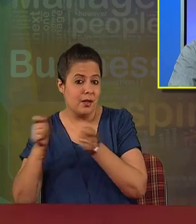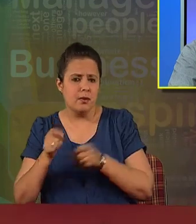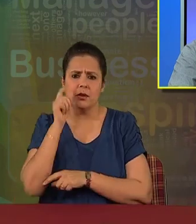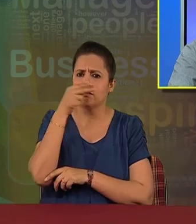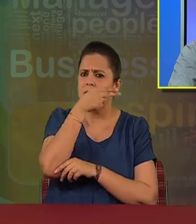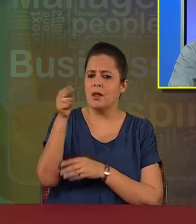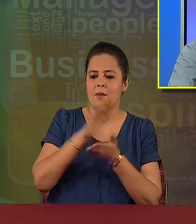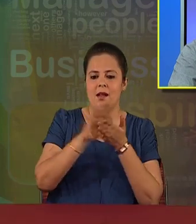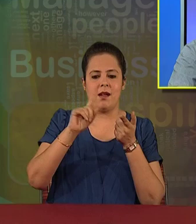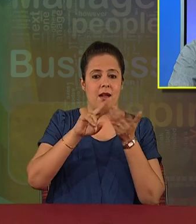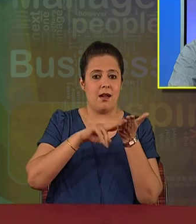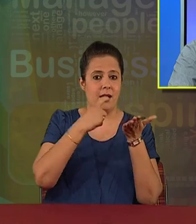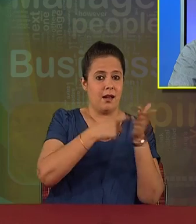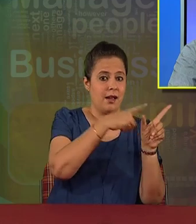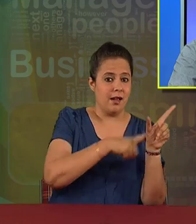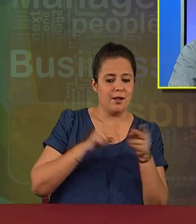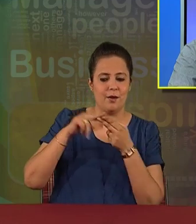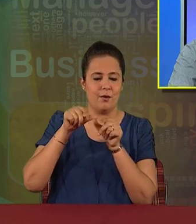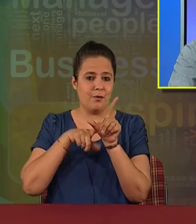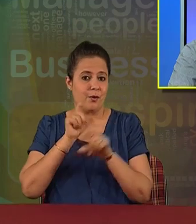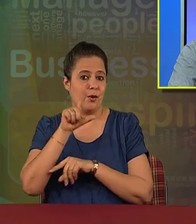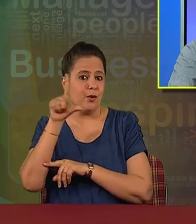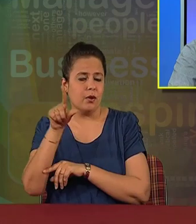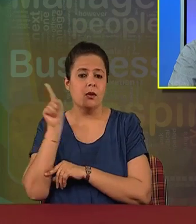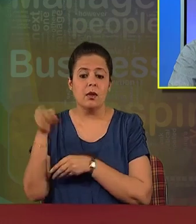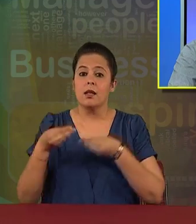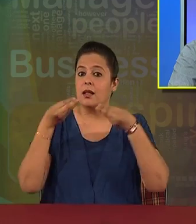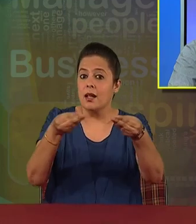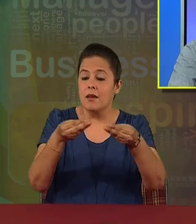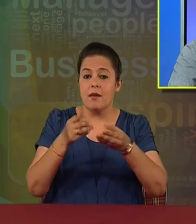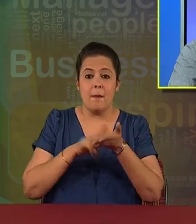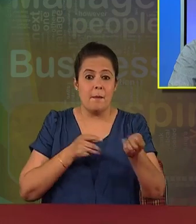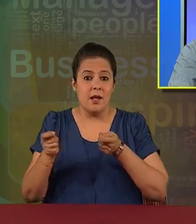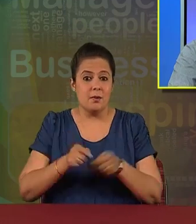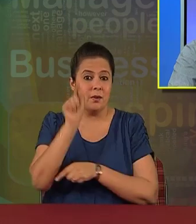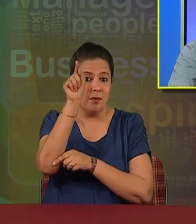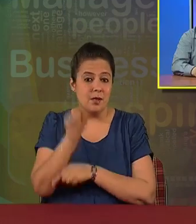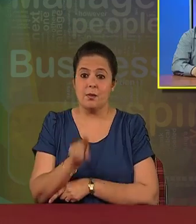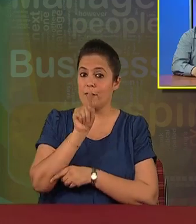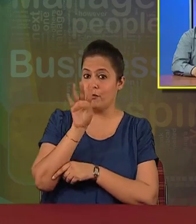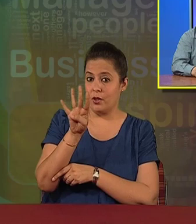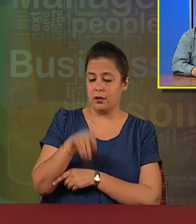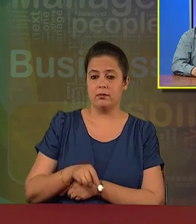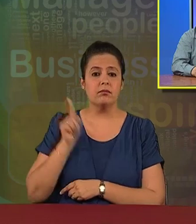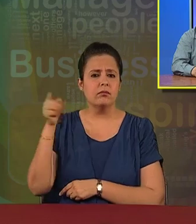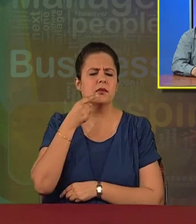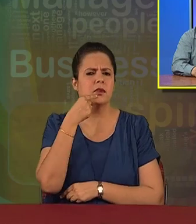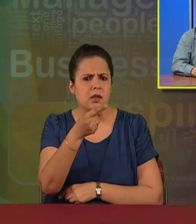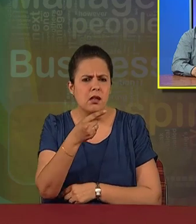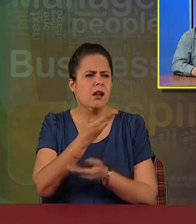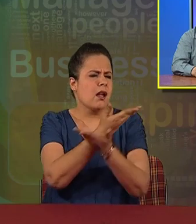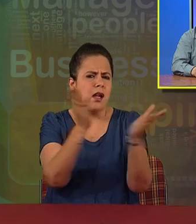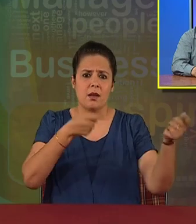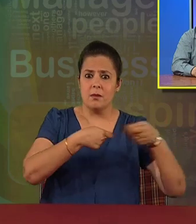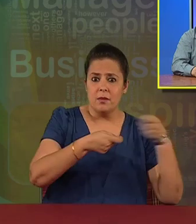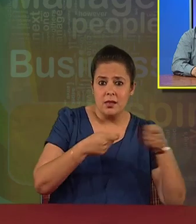Fayol. He has given 14 principles of management, and he says if in any organization, if